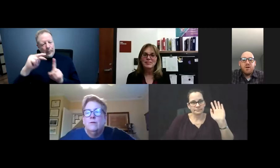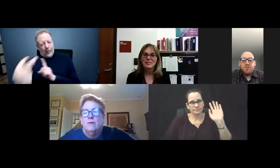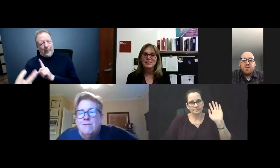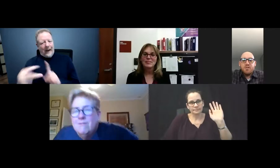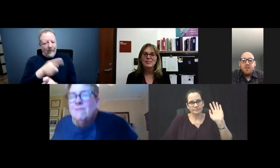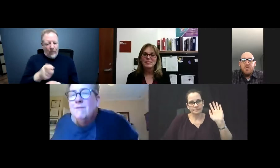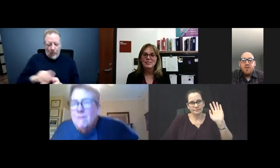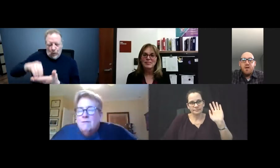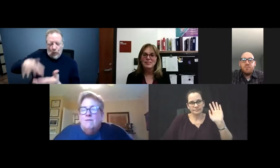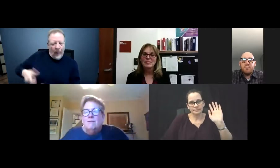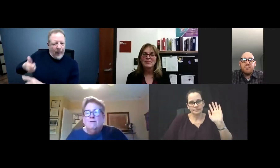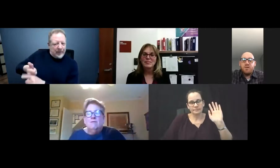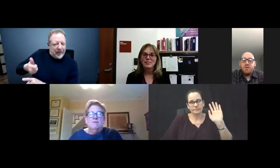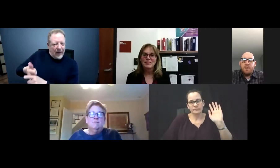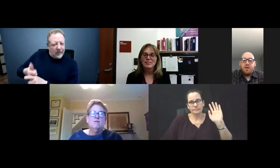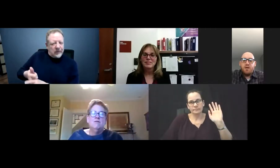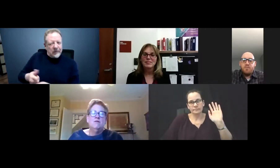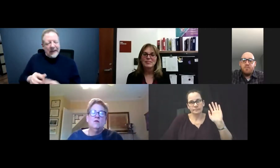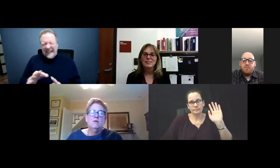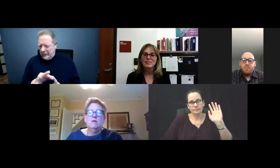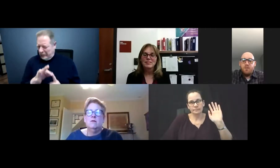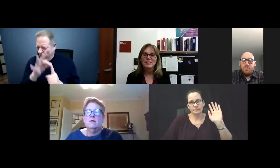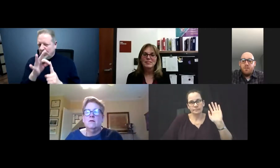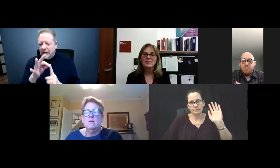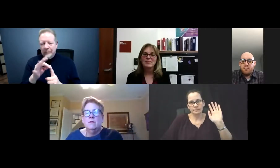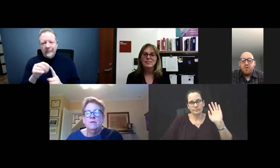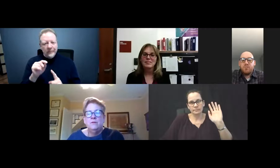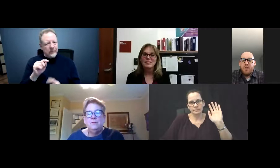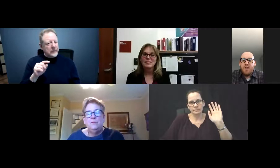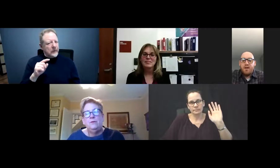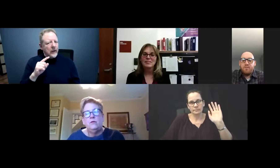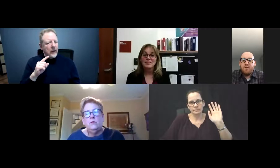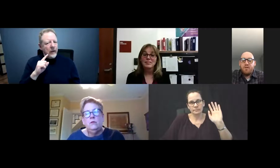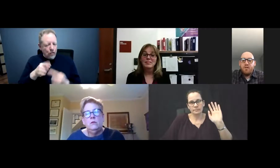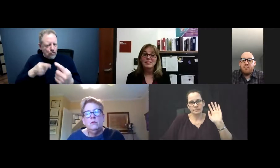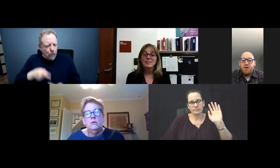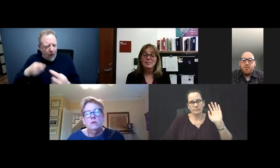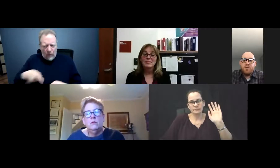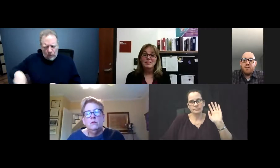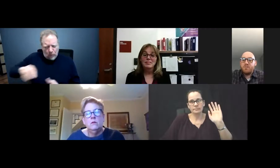themselves, especially the struggle they have trying to